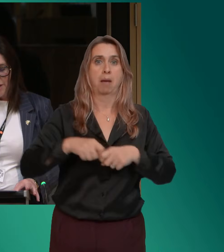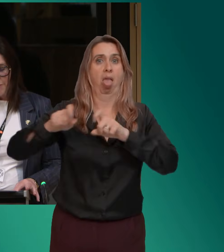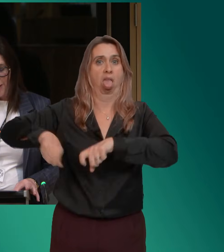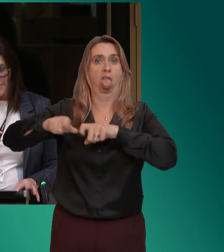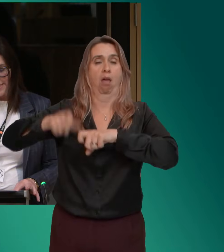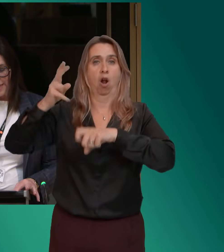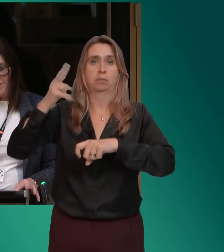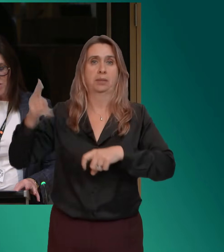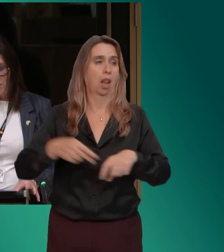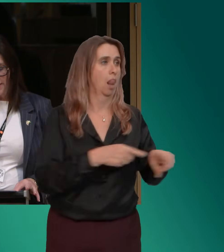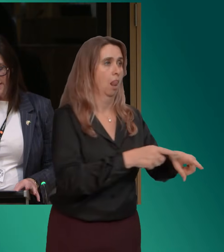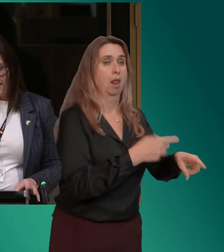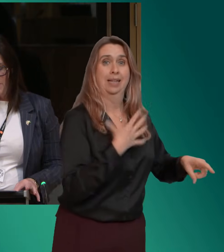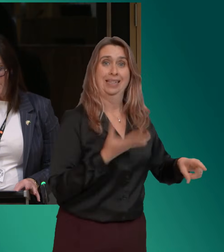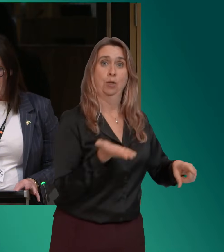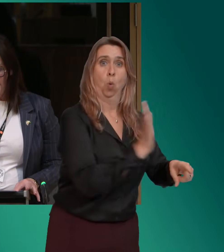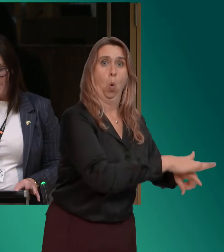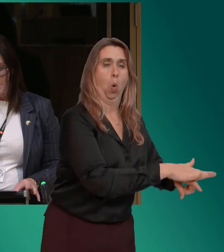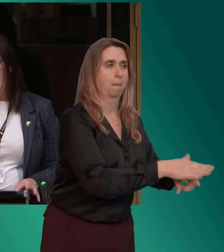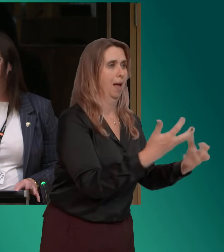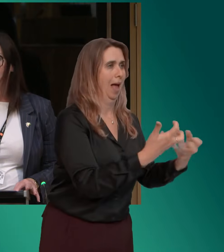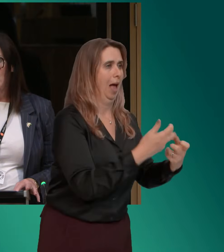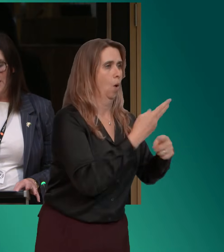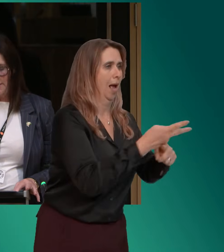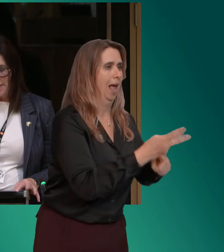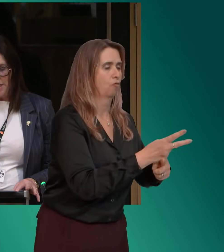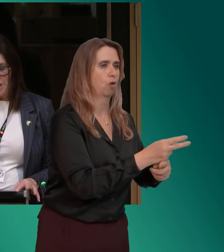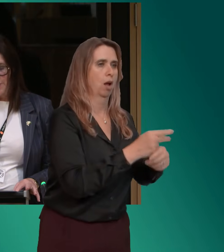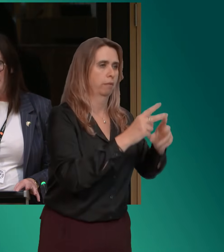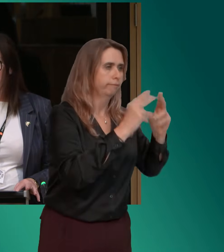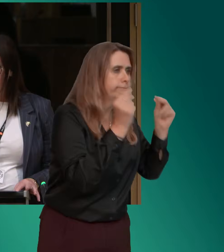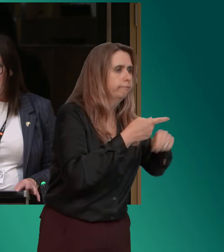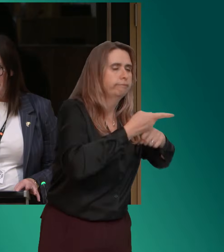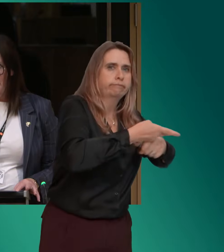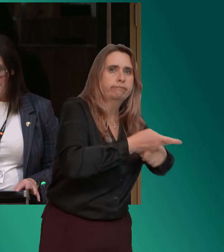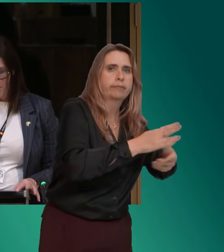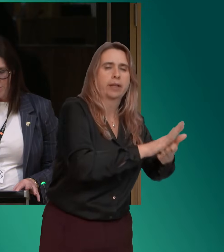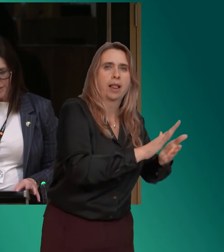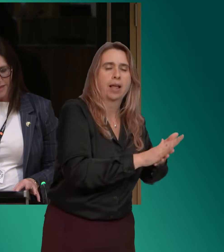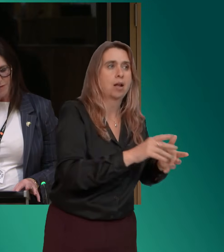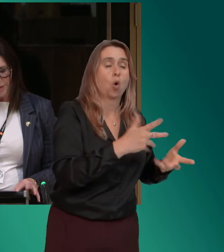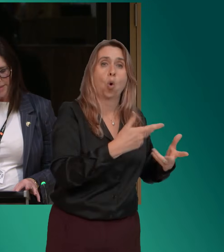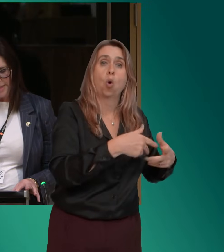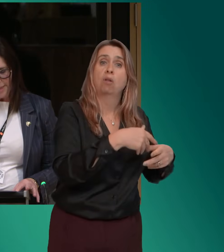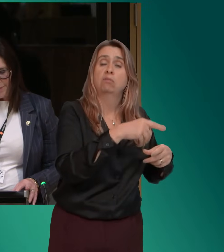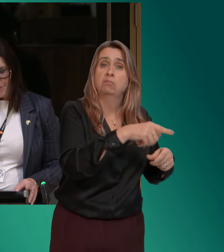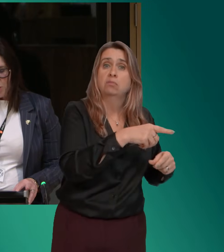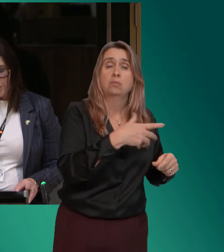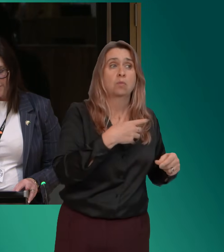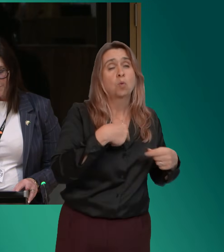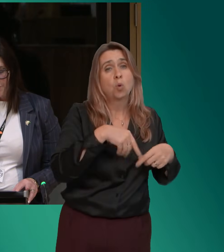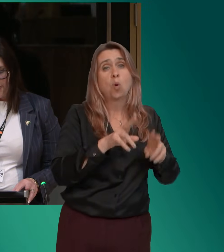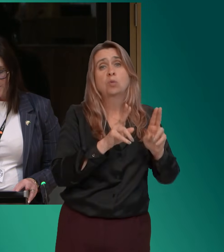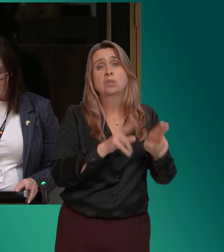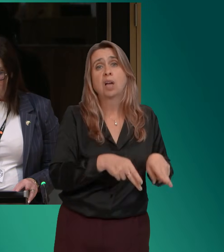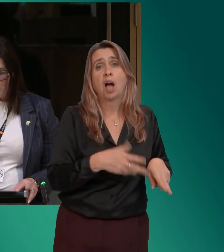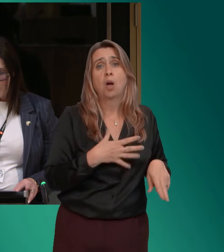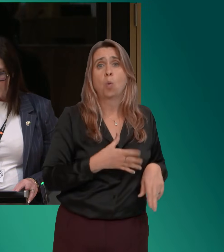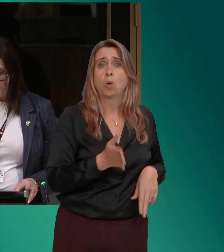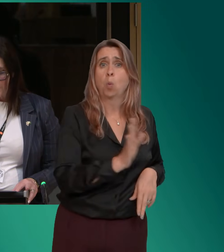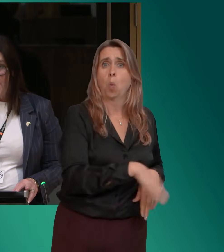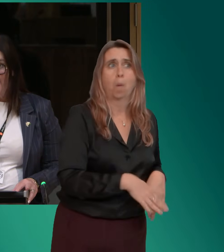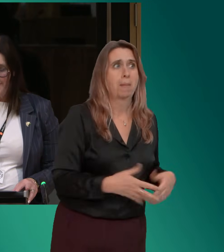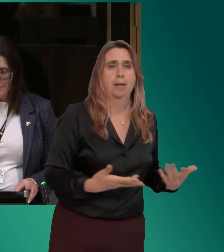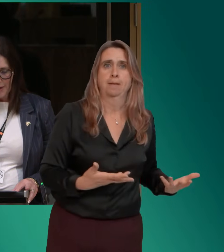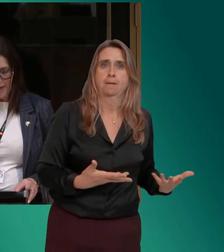discharges, families left struggling, and many people denied the chance to spend their final days at home with their loved ones. We have providers across